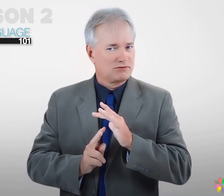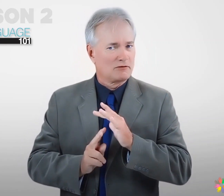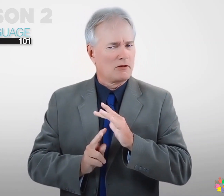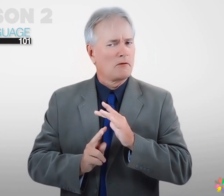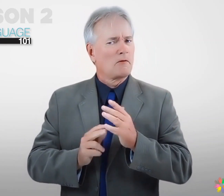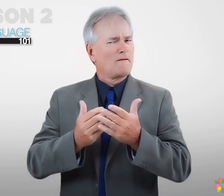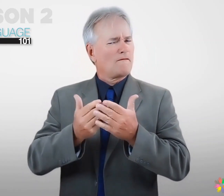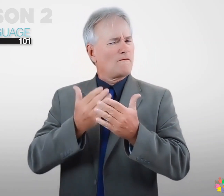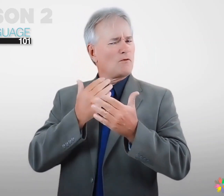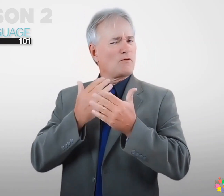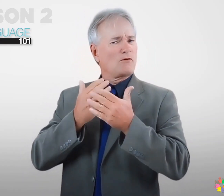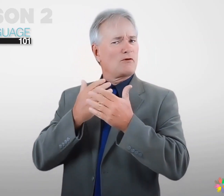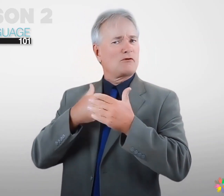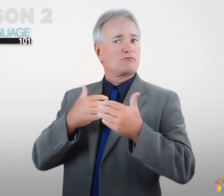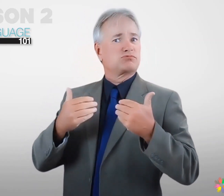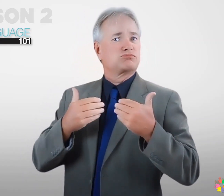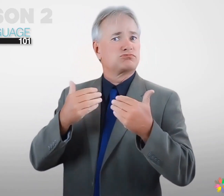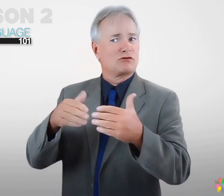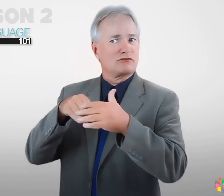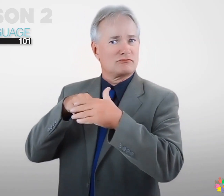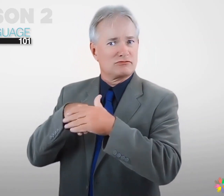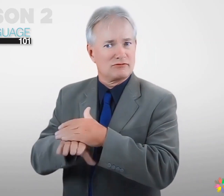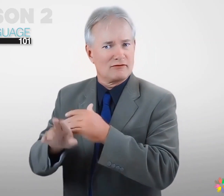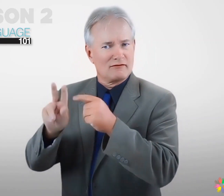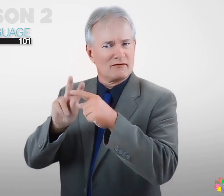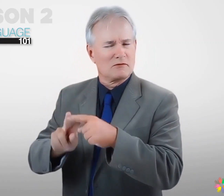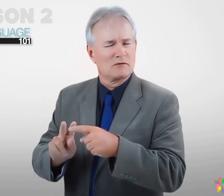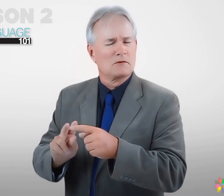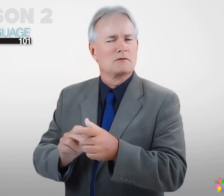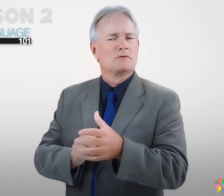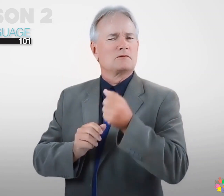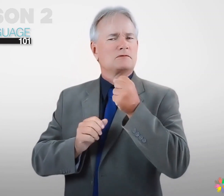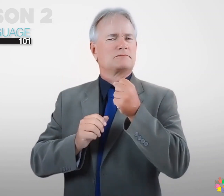But before we get into that, let me pose a question.